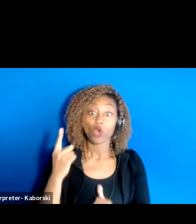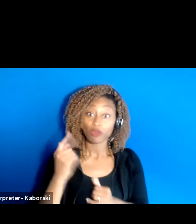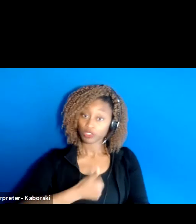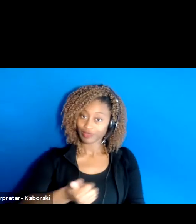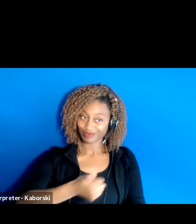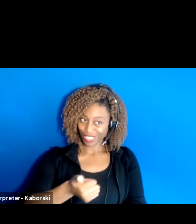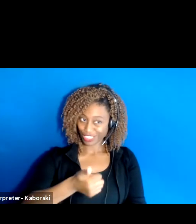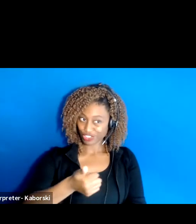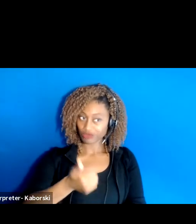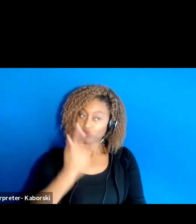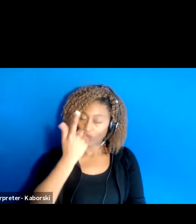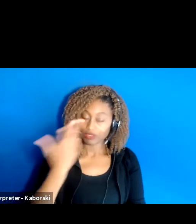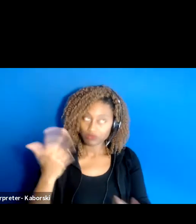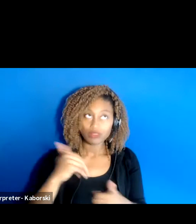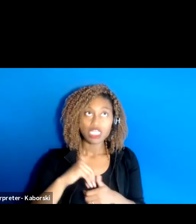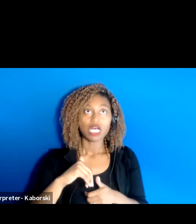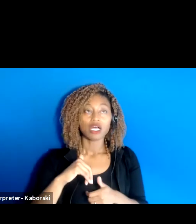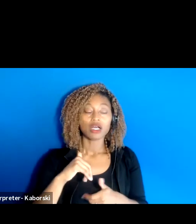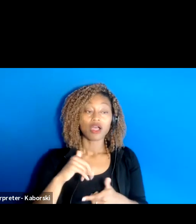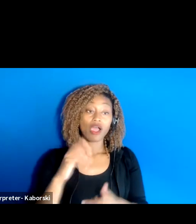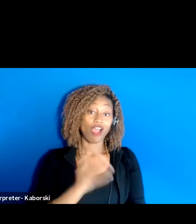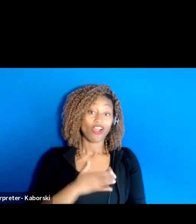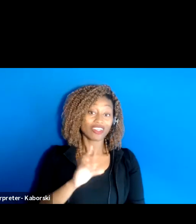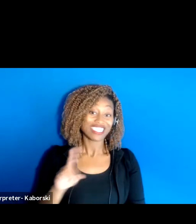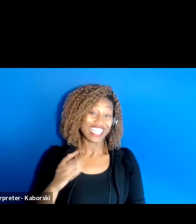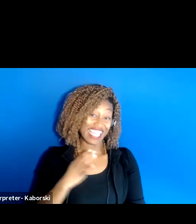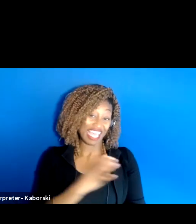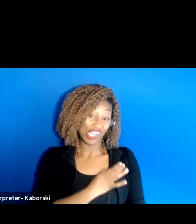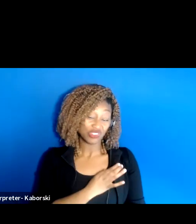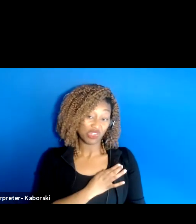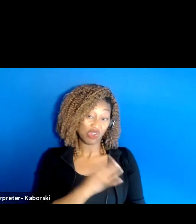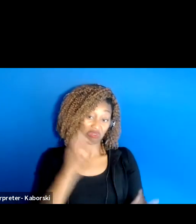transportation, and our DD Council ended up